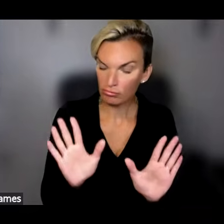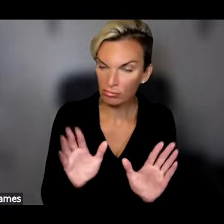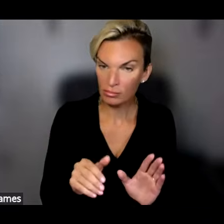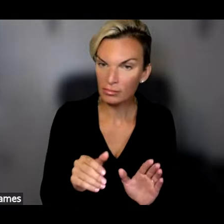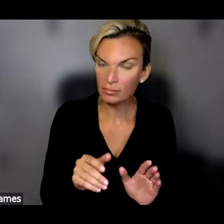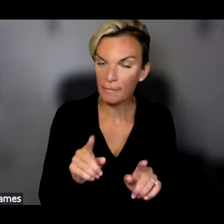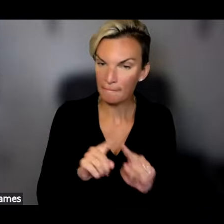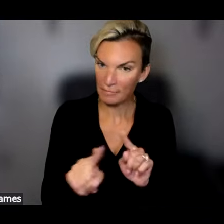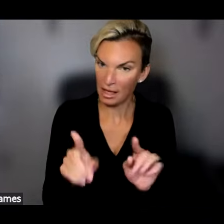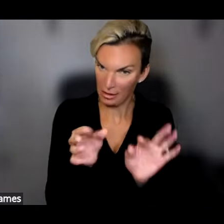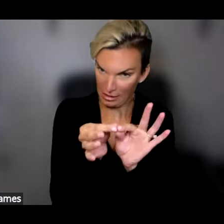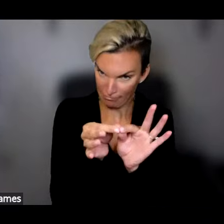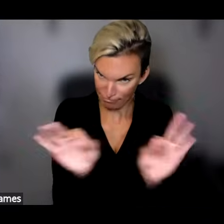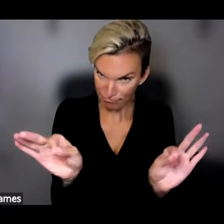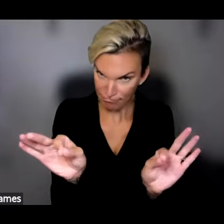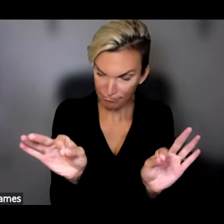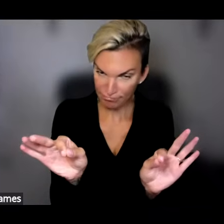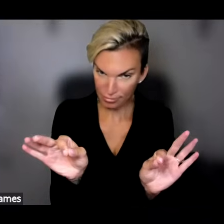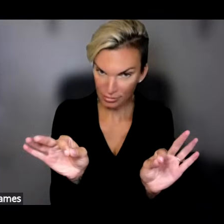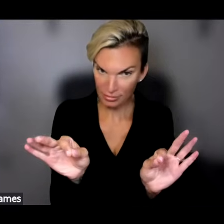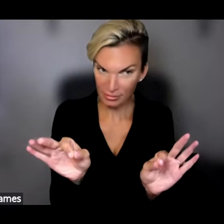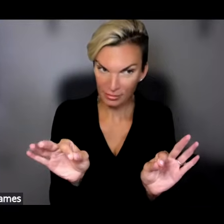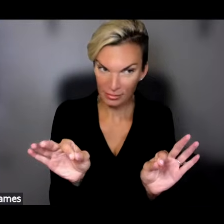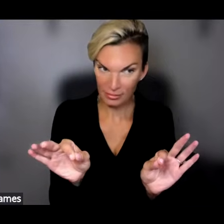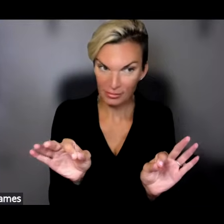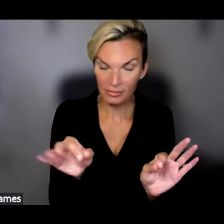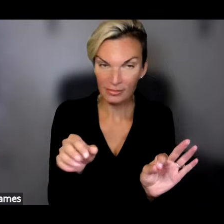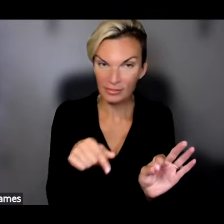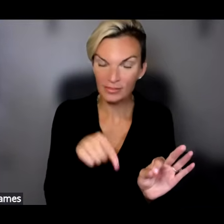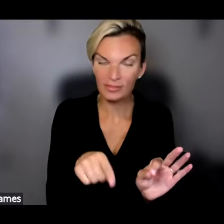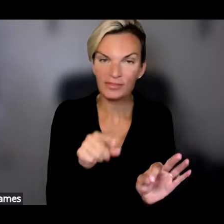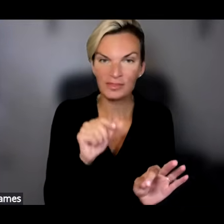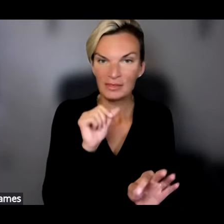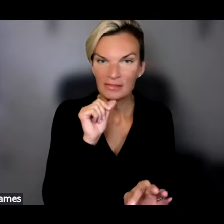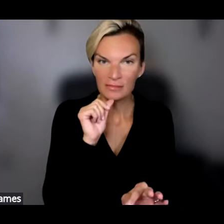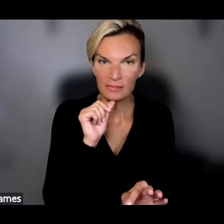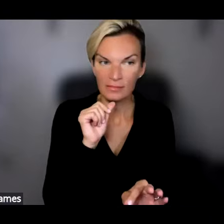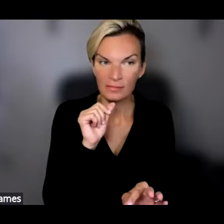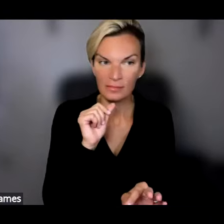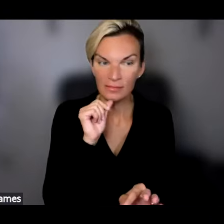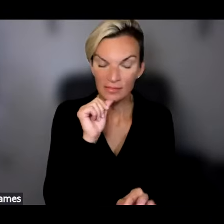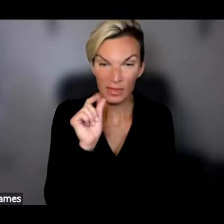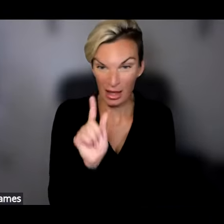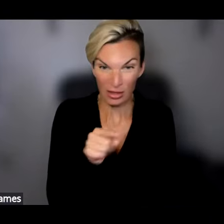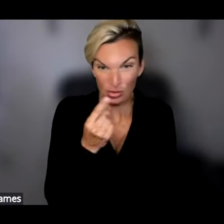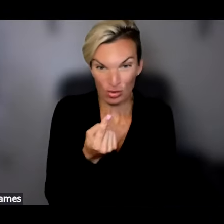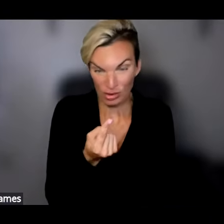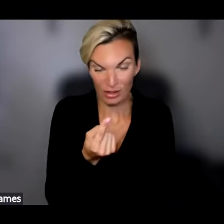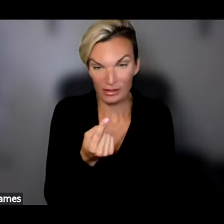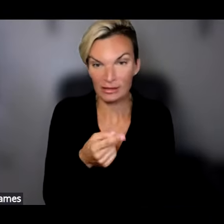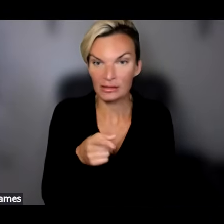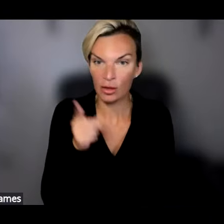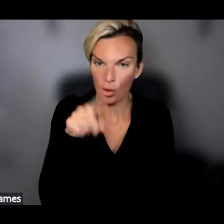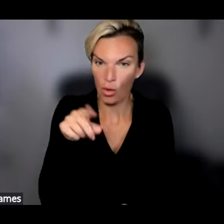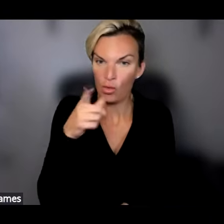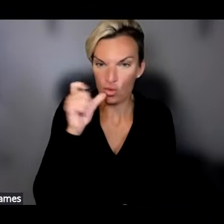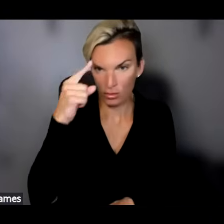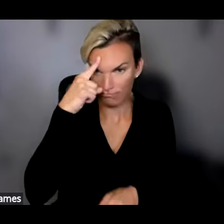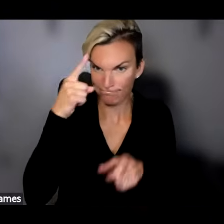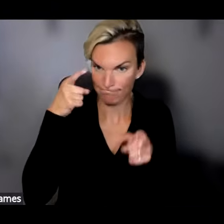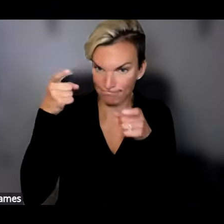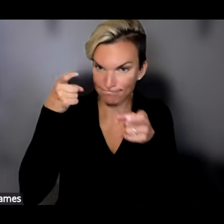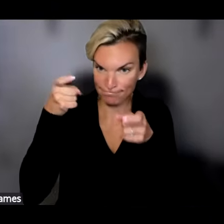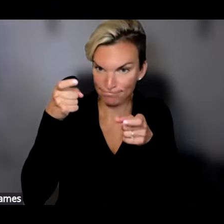state that it does a lot more than limits contributions by contractors and regulated utilities. It is